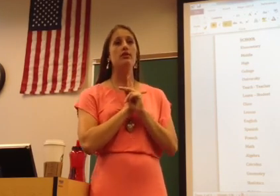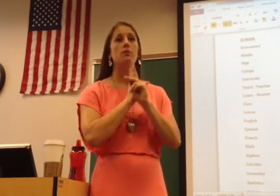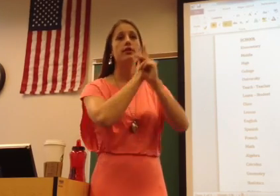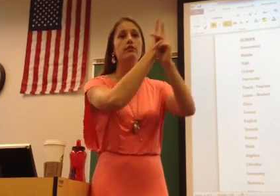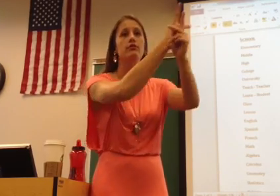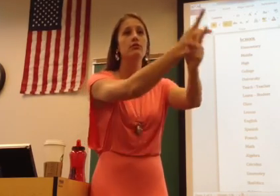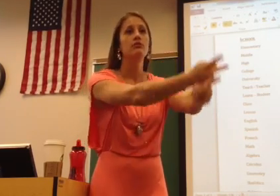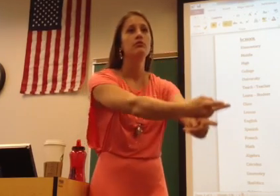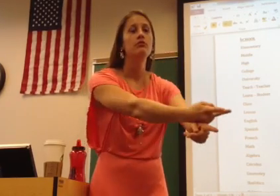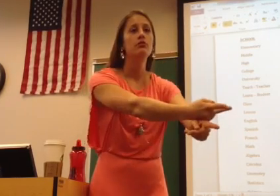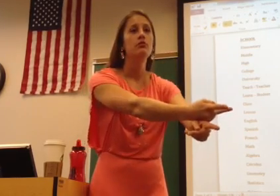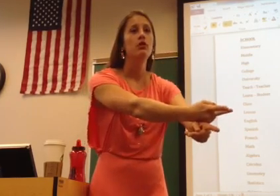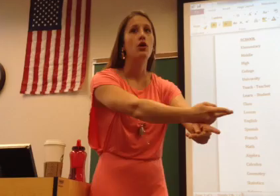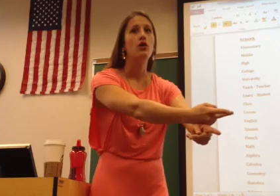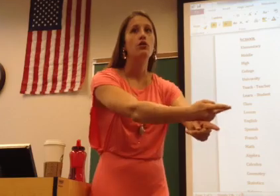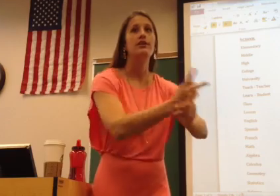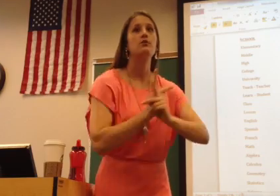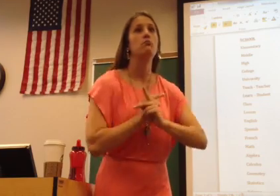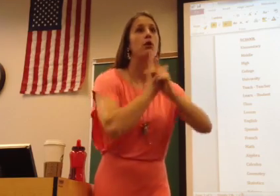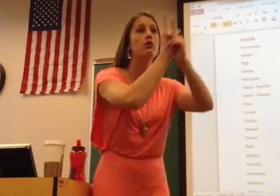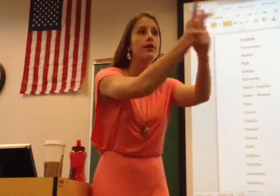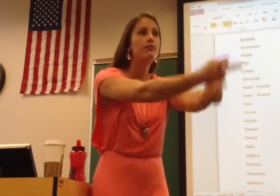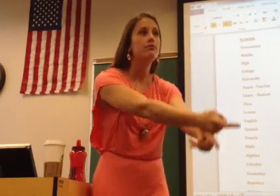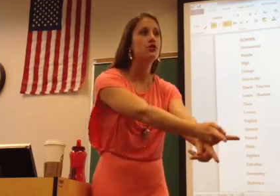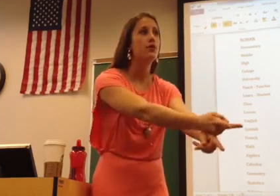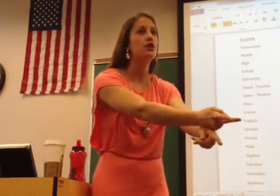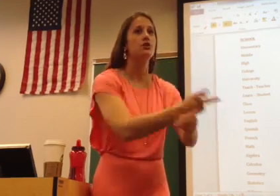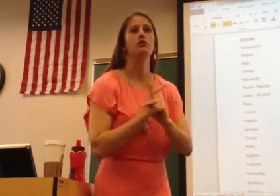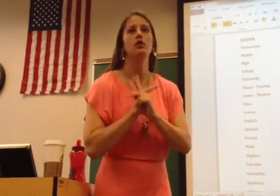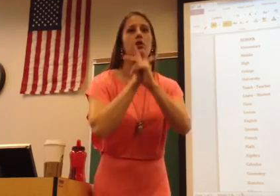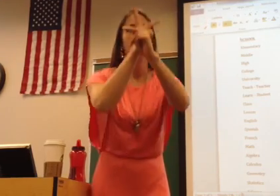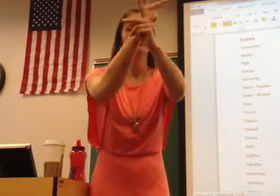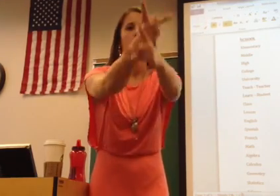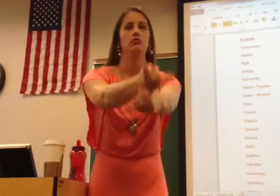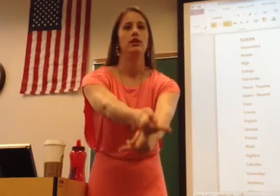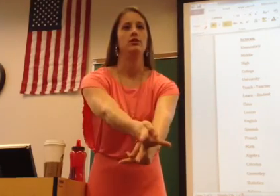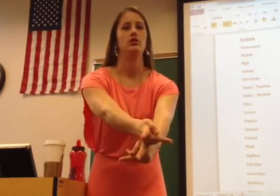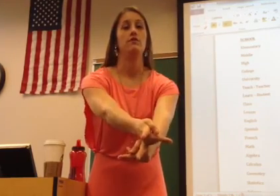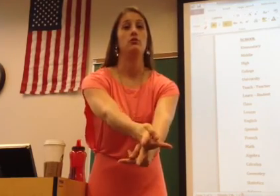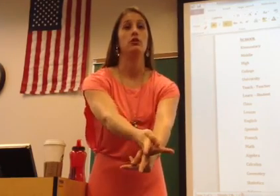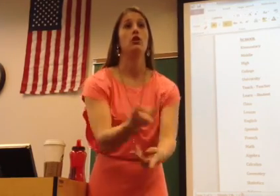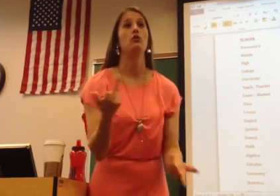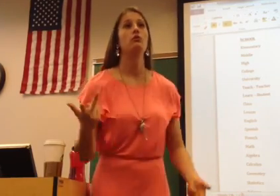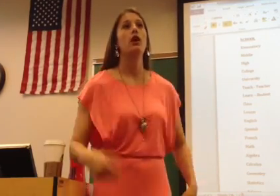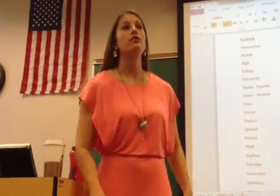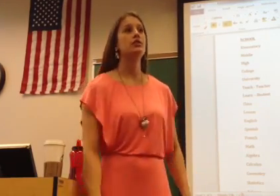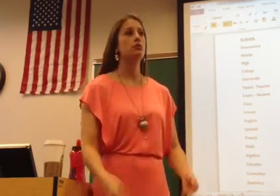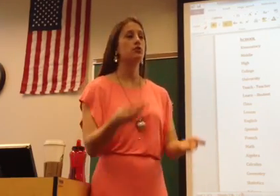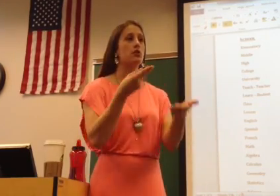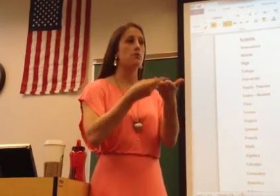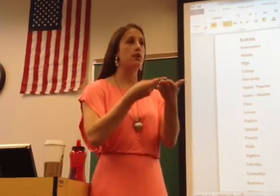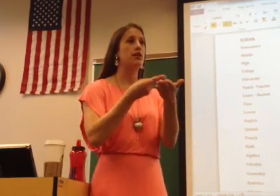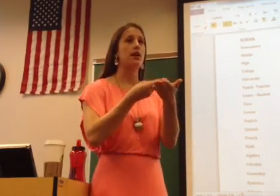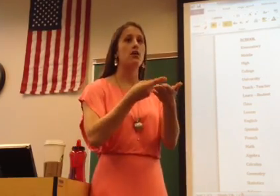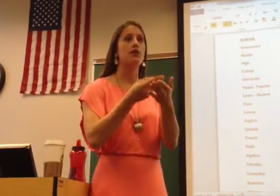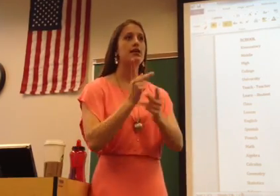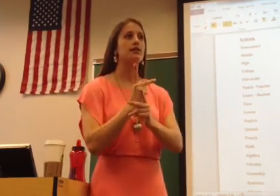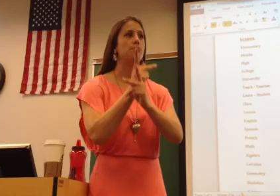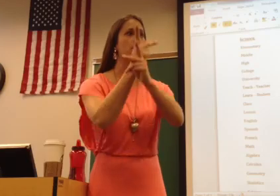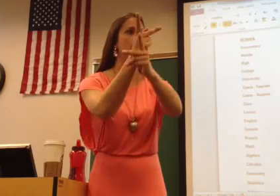someone, or let someone borrow it, it's directional. Let's give you a loan. Obviously, when you're talking about money in that context, it becomes a